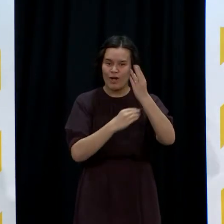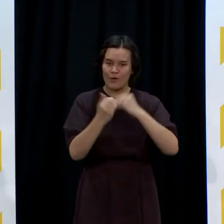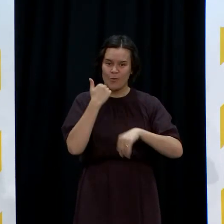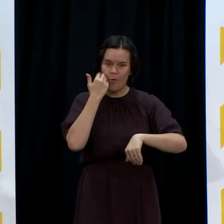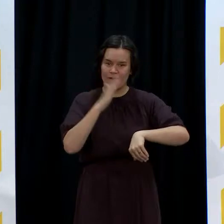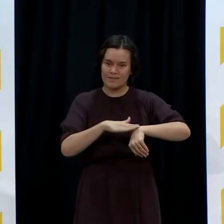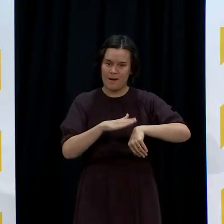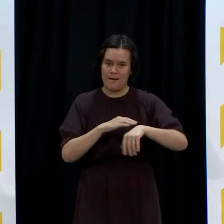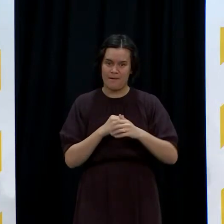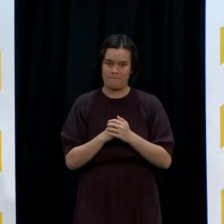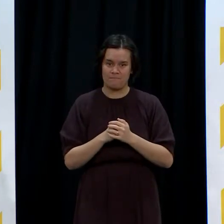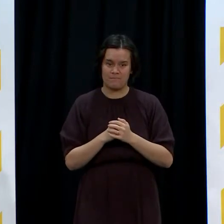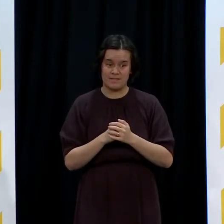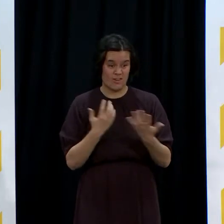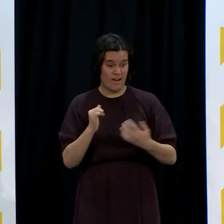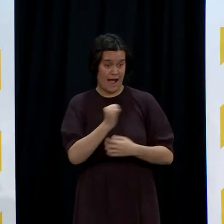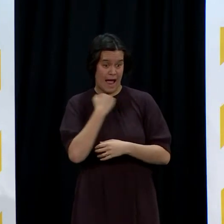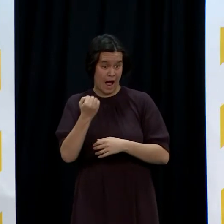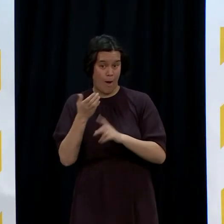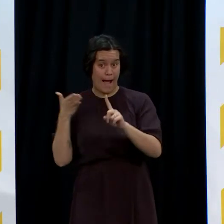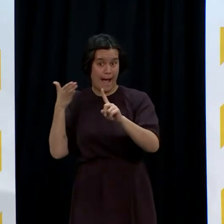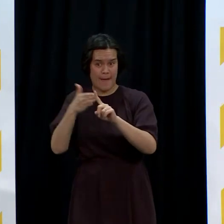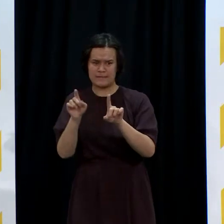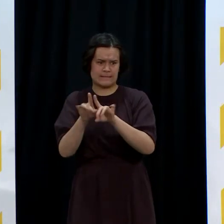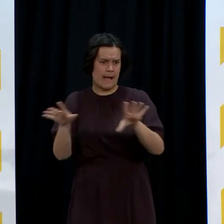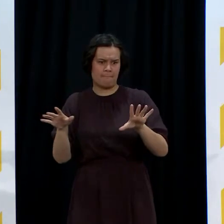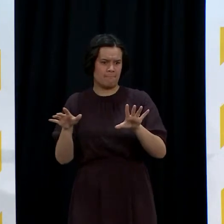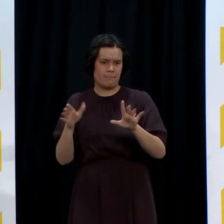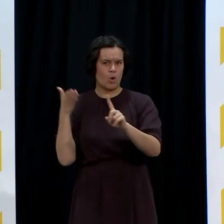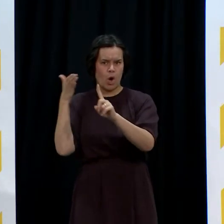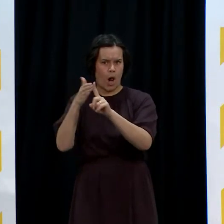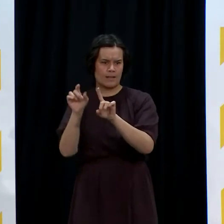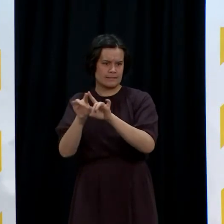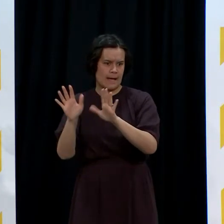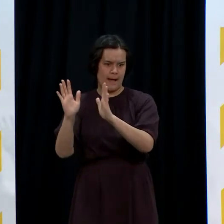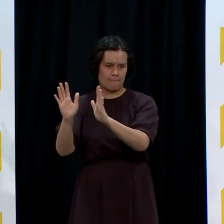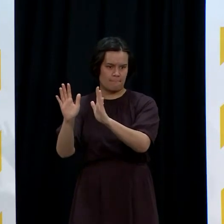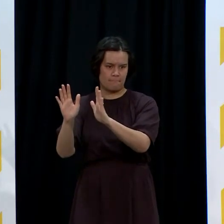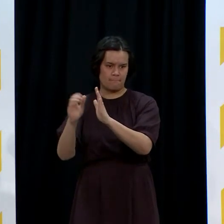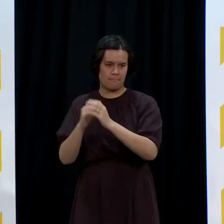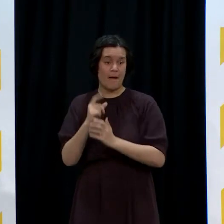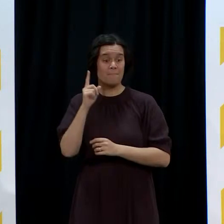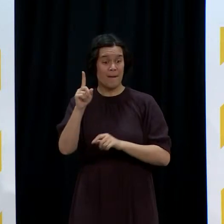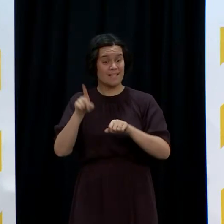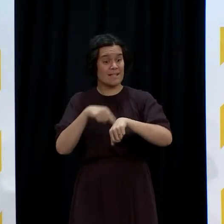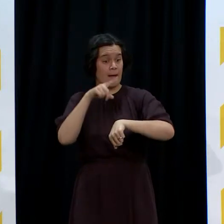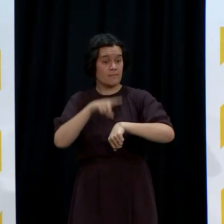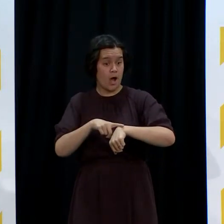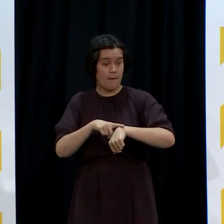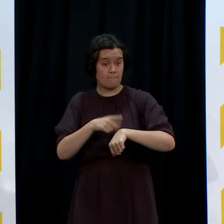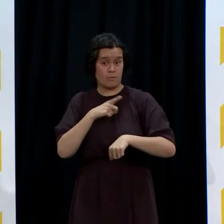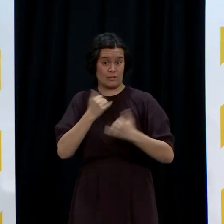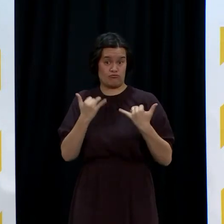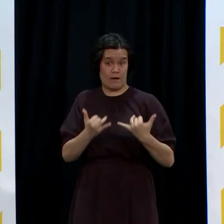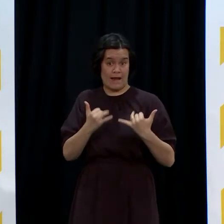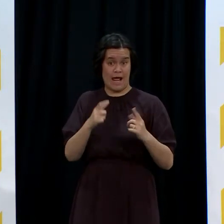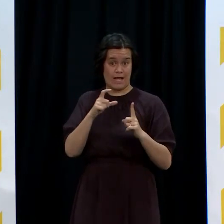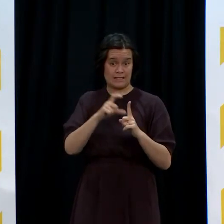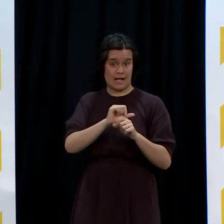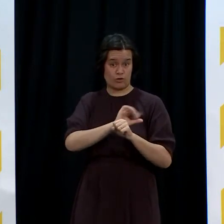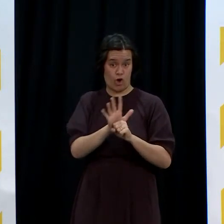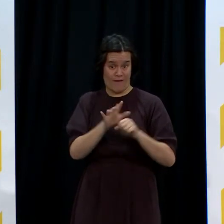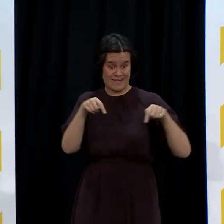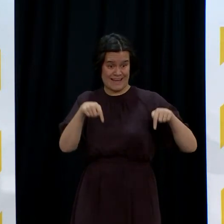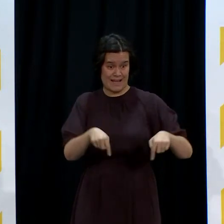the plan. It is still what we're working towards. Obviously, when you're dealing with an outbreak, your focus is getting on top of that.